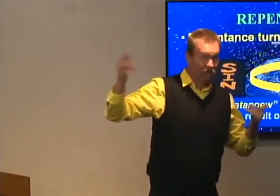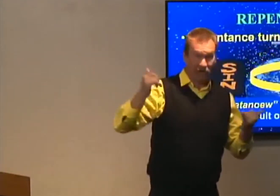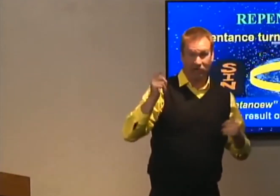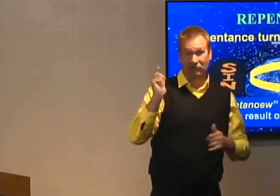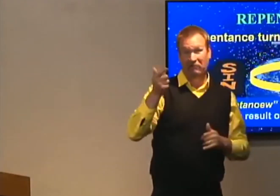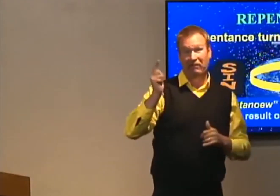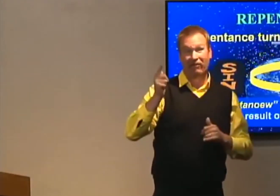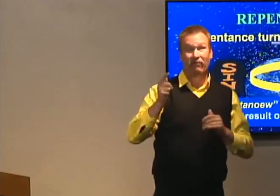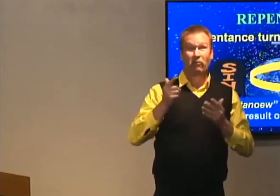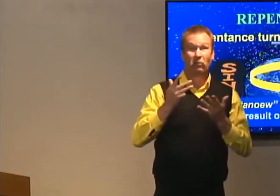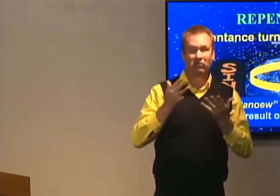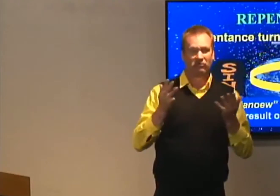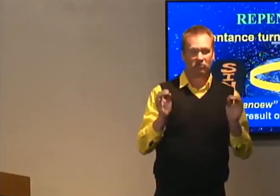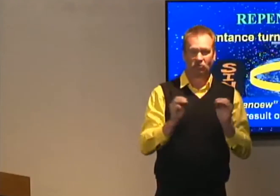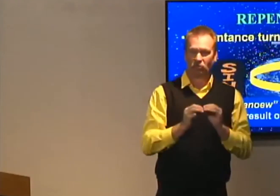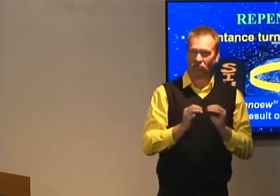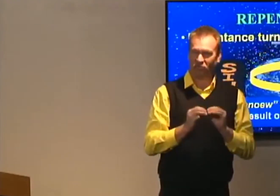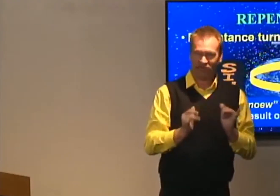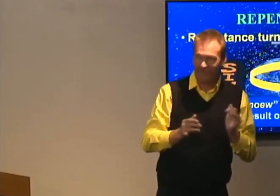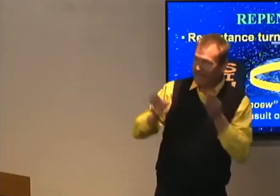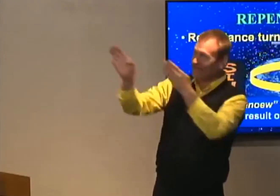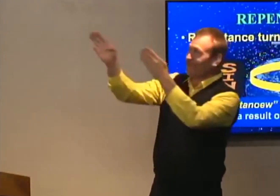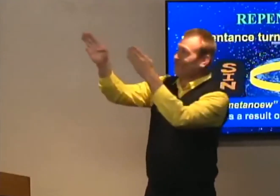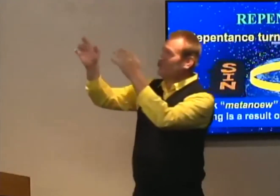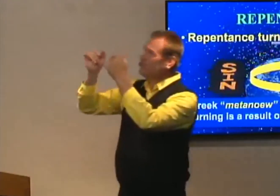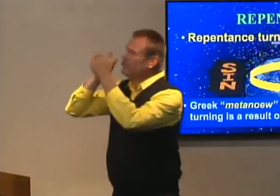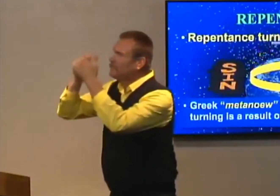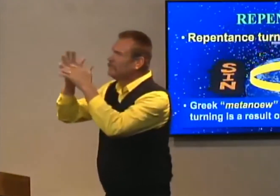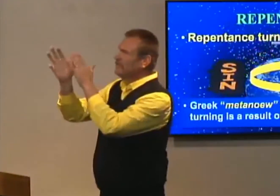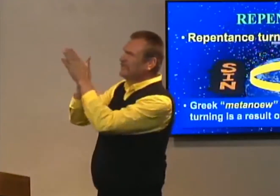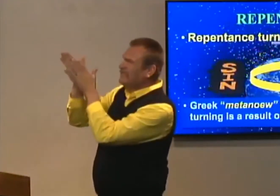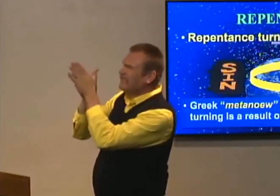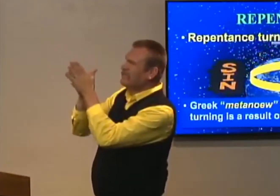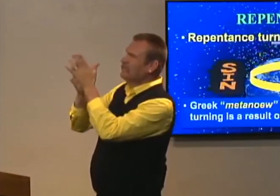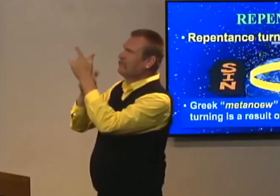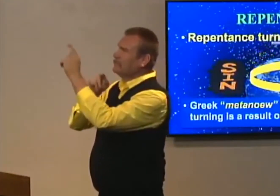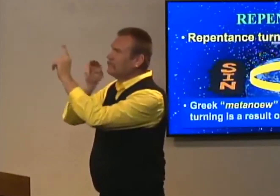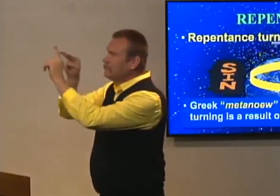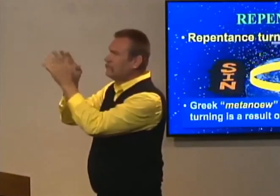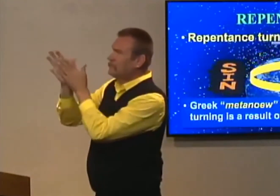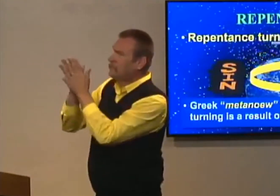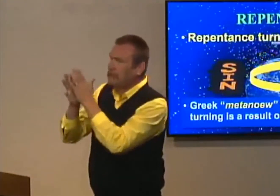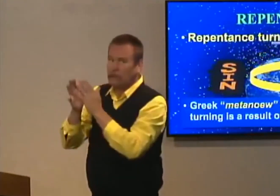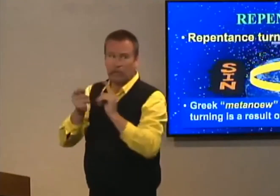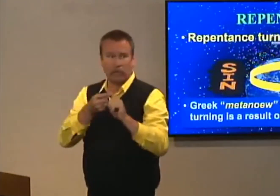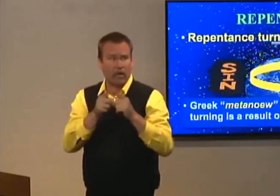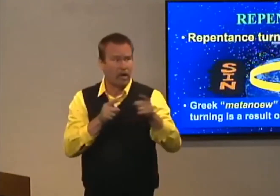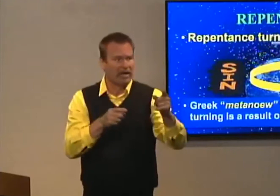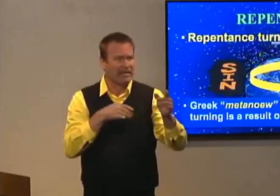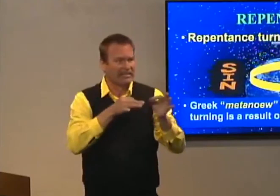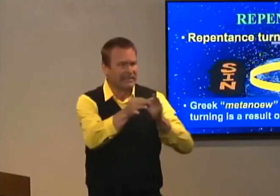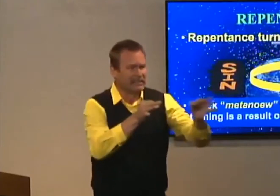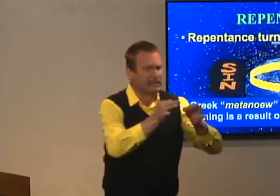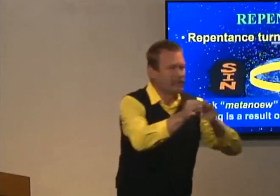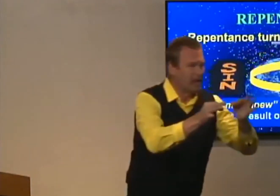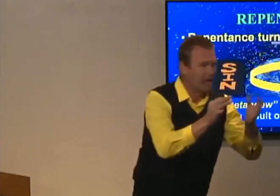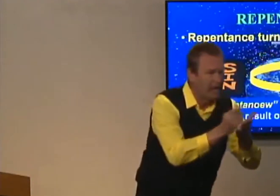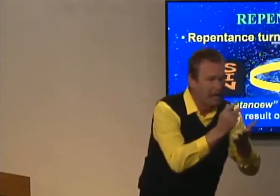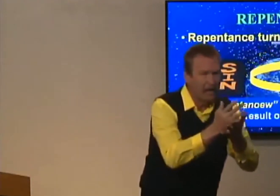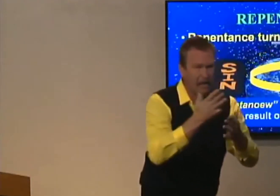I'm just going to pursue other things. But never ever put God off. He should be the focal point and focus in your